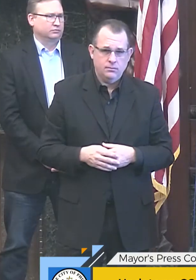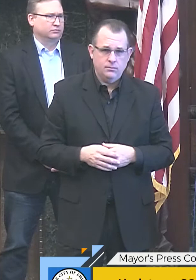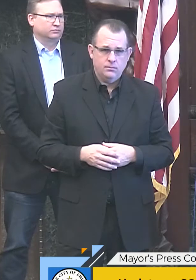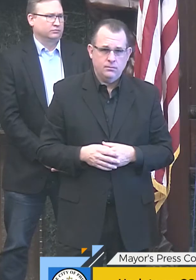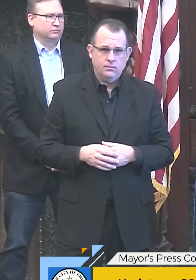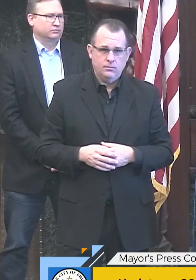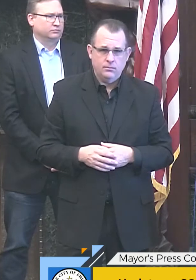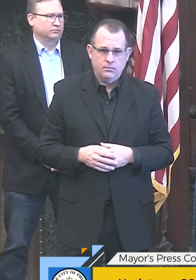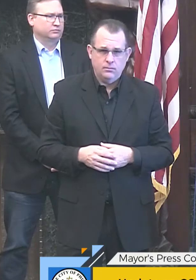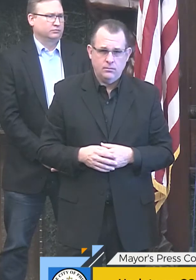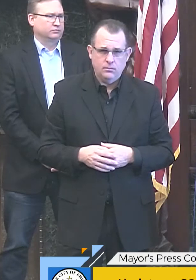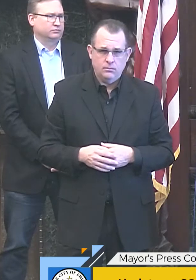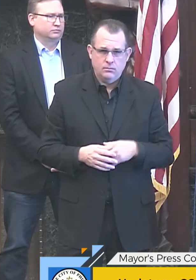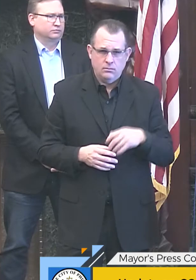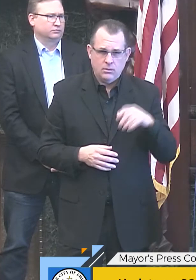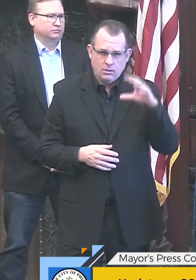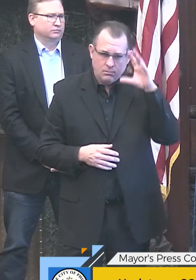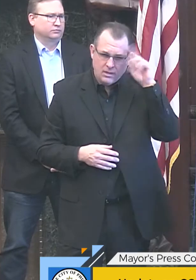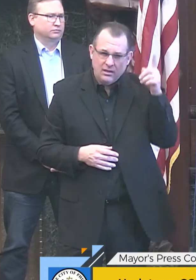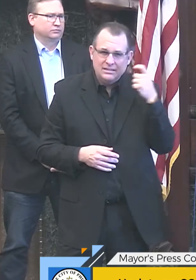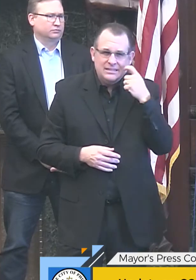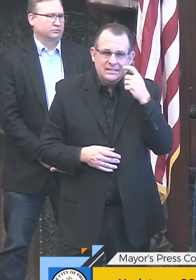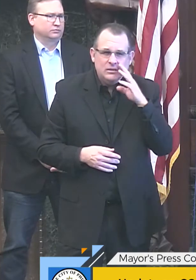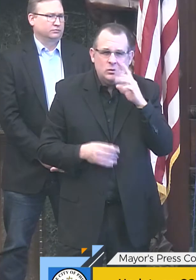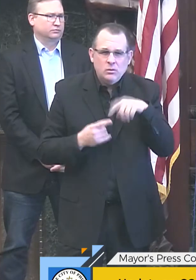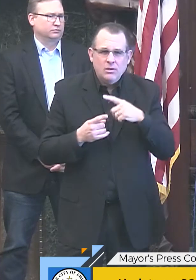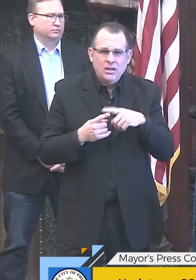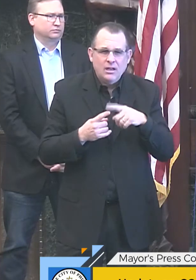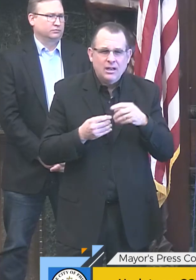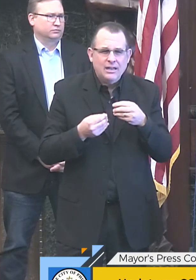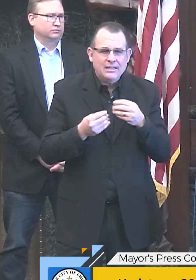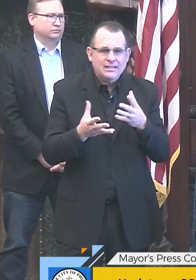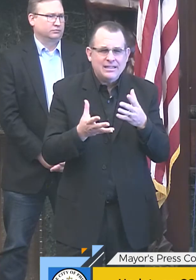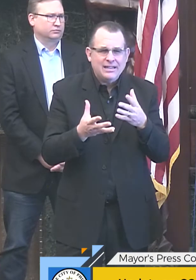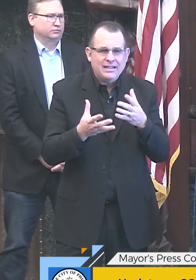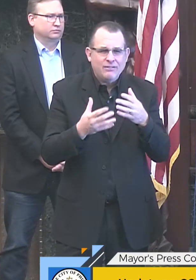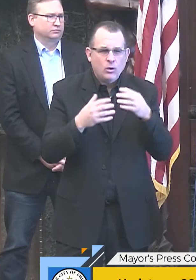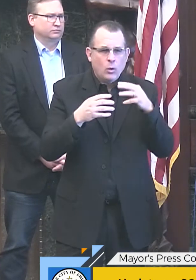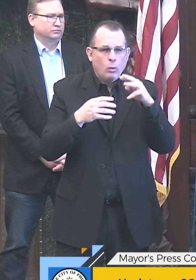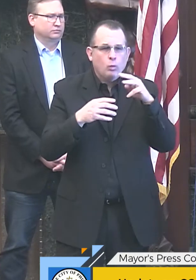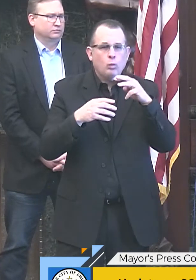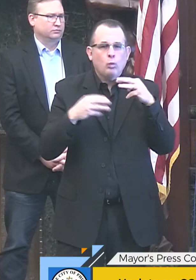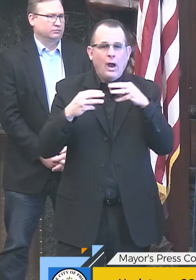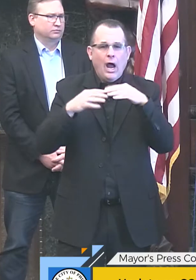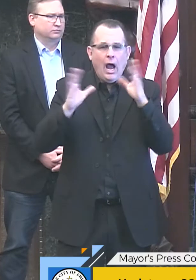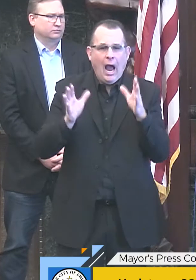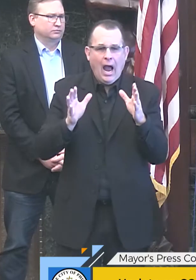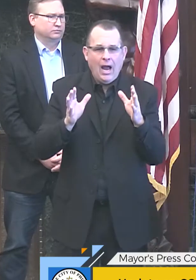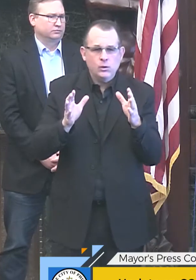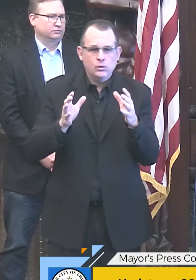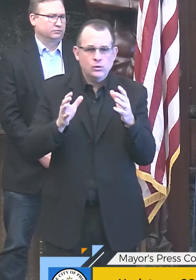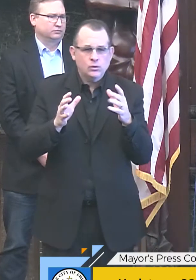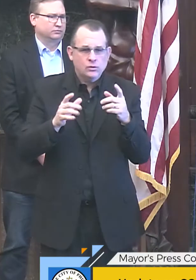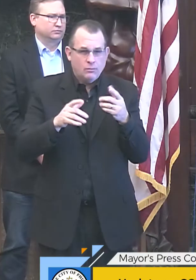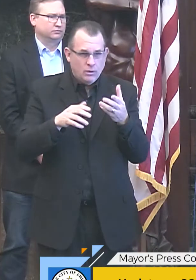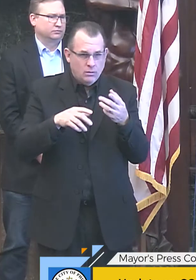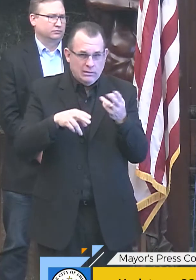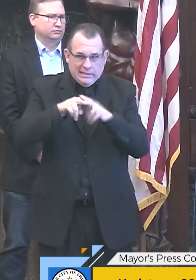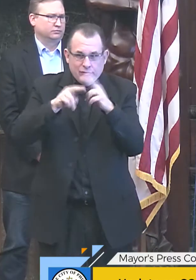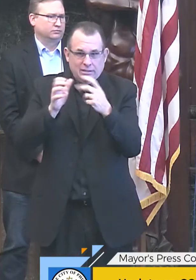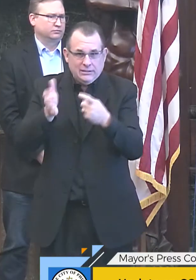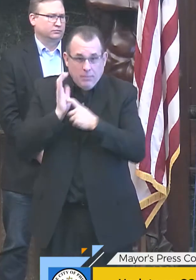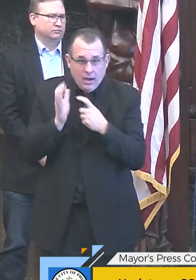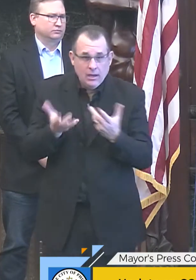of delivery warehouses, which are seeing a surge in demand, and the neighbors are seeing discarded sanitary gear